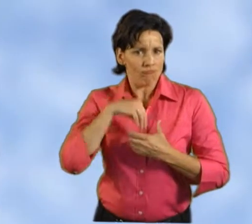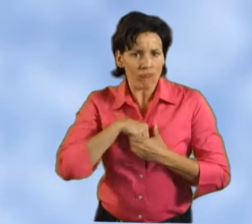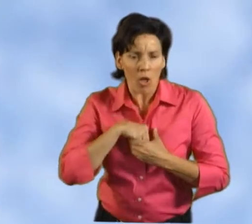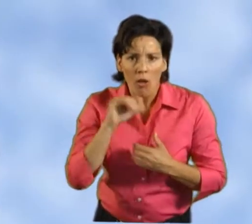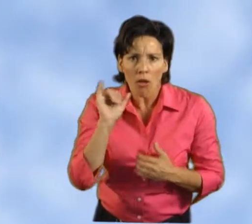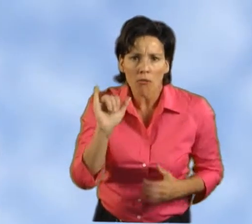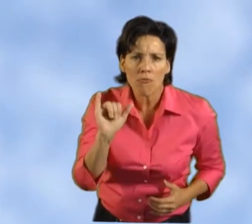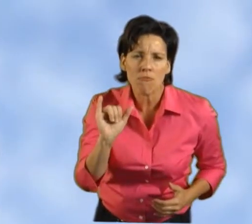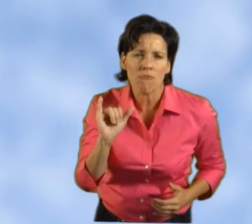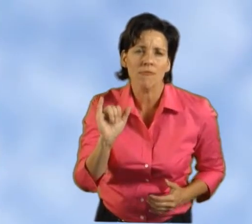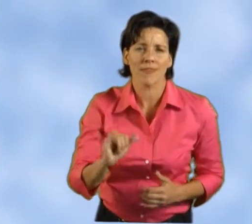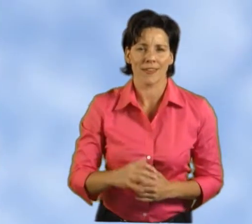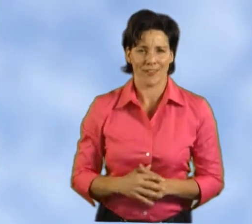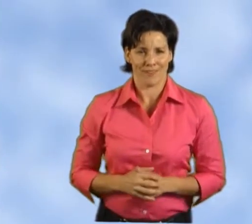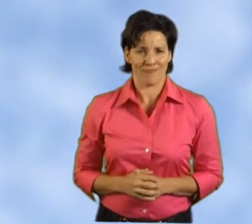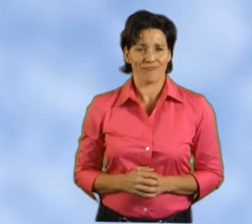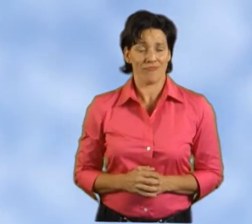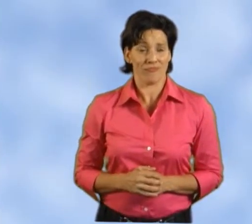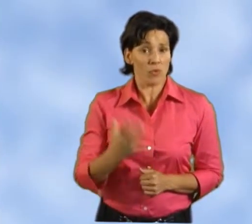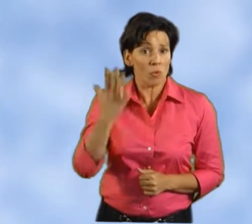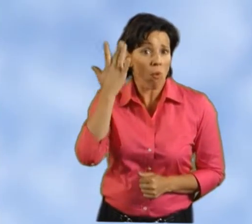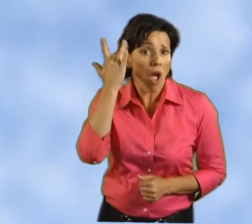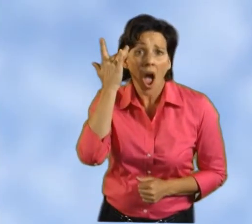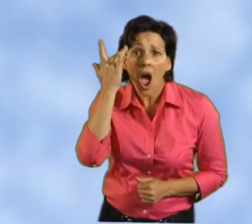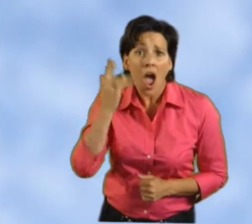Knowledge and understanding are key.